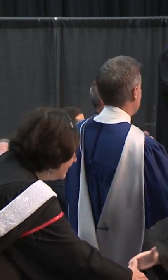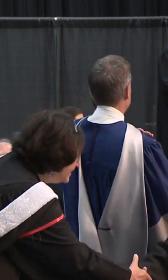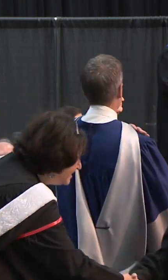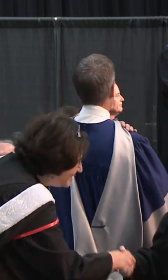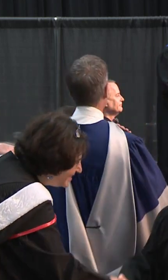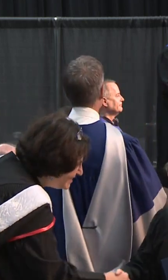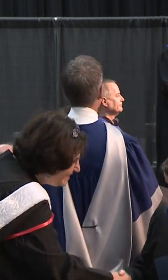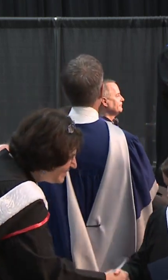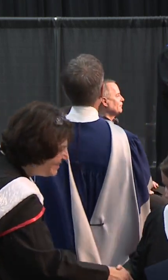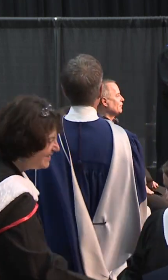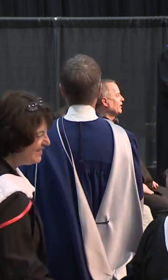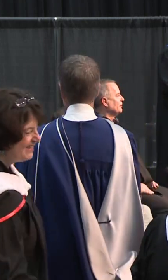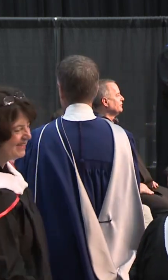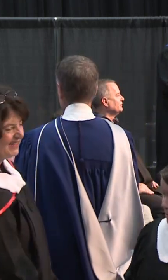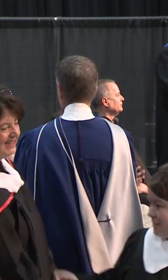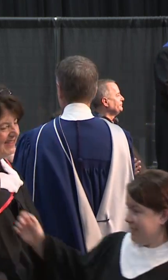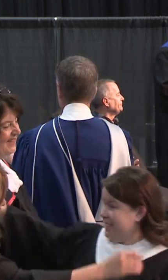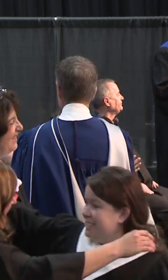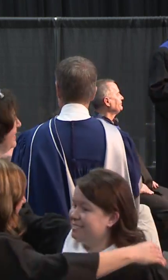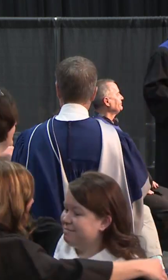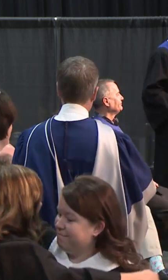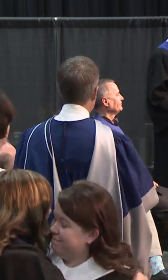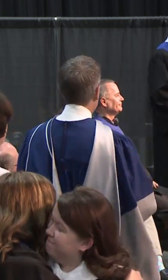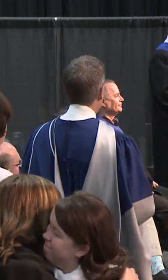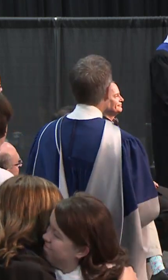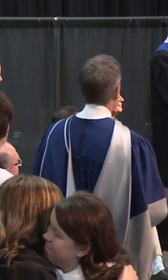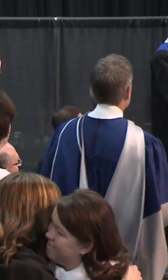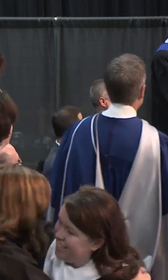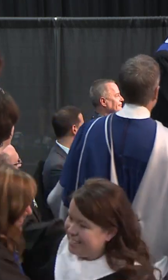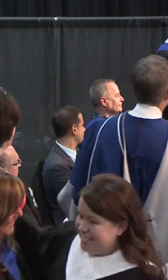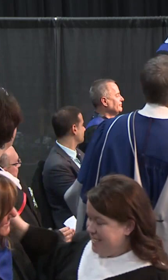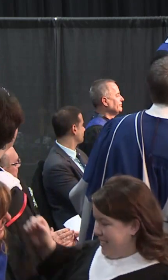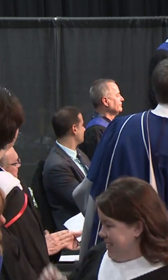With honors, Kristen Thibault.